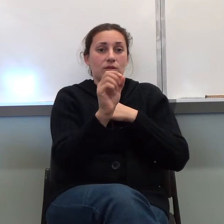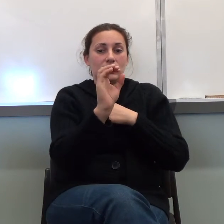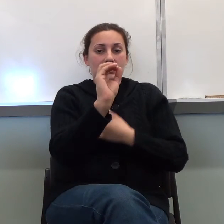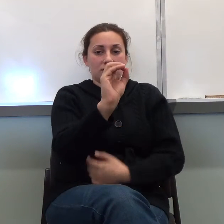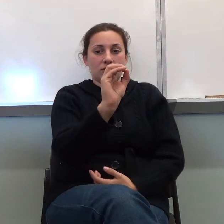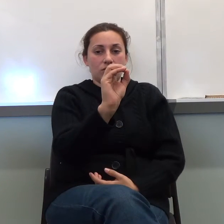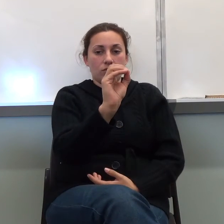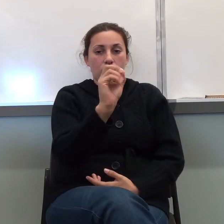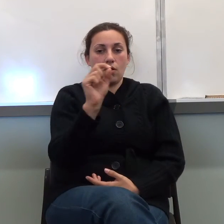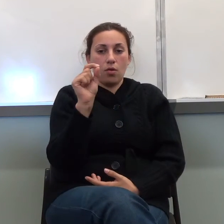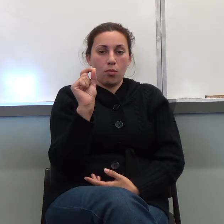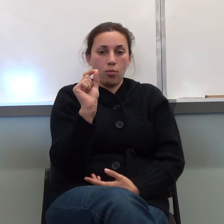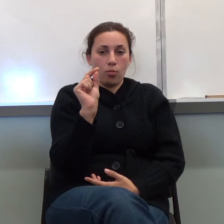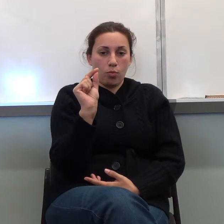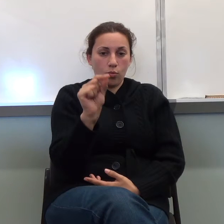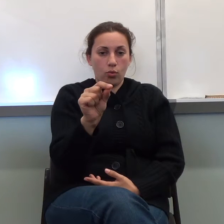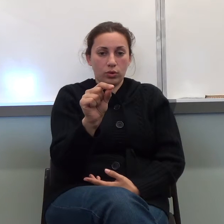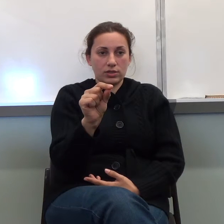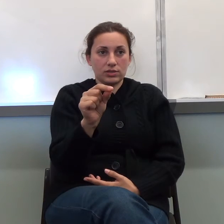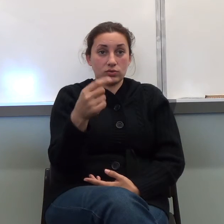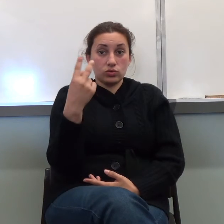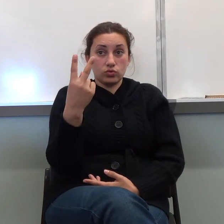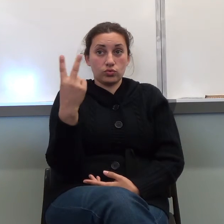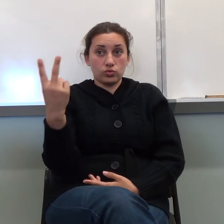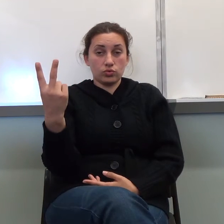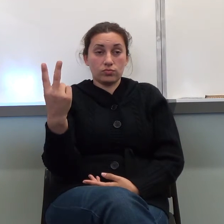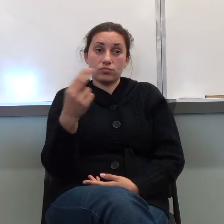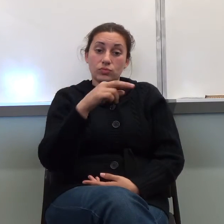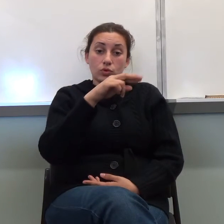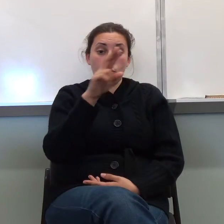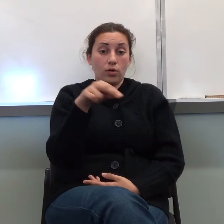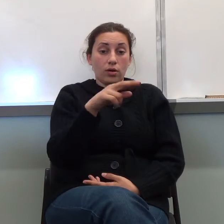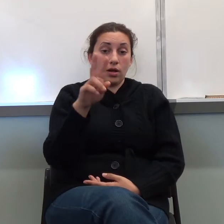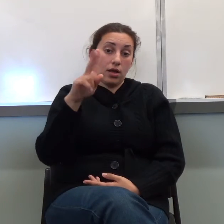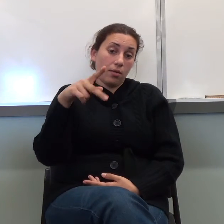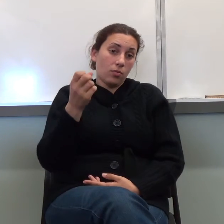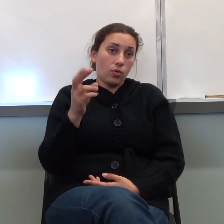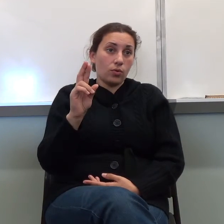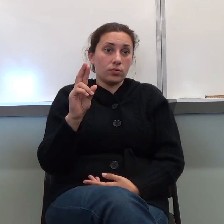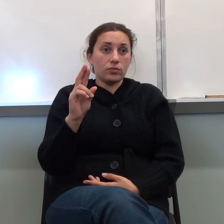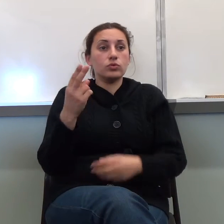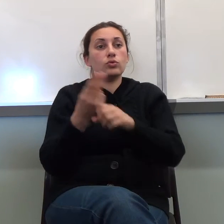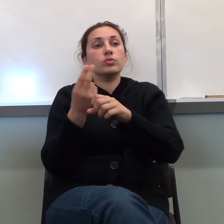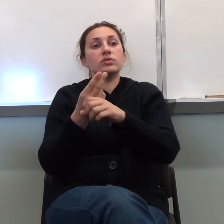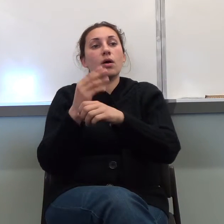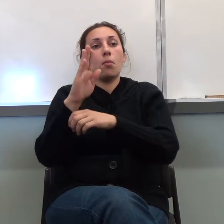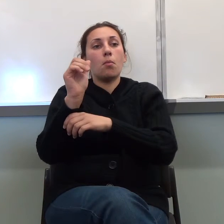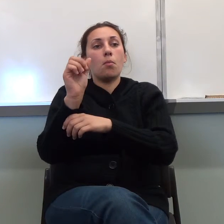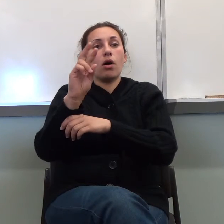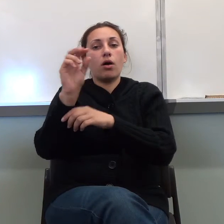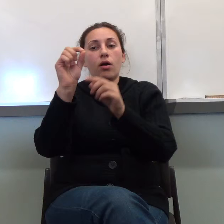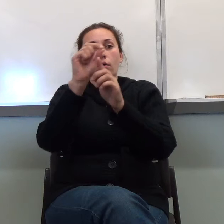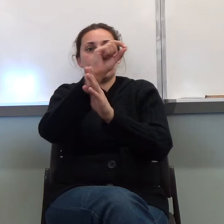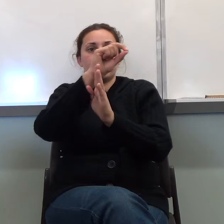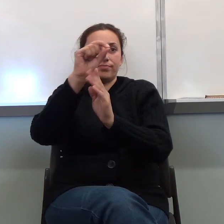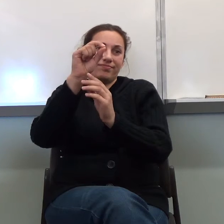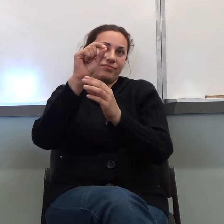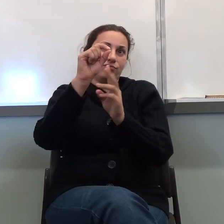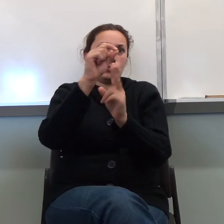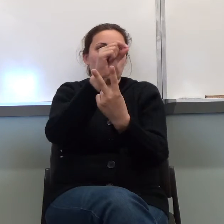0.22. And again, you can either round it or write it like that, or you can put the bar notation on top of it. And 2/9